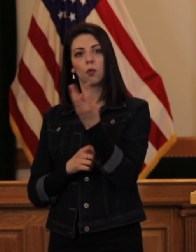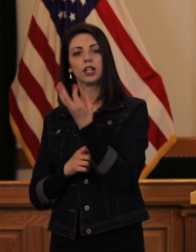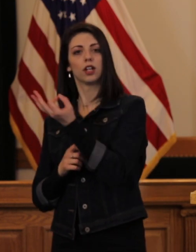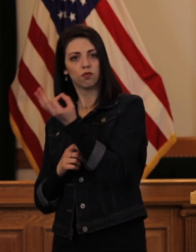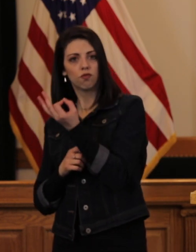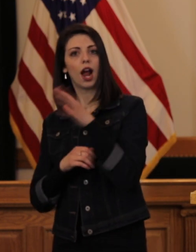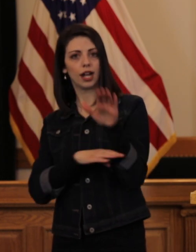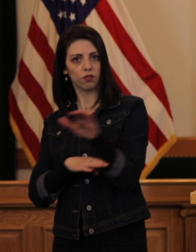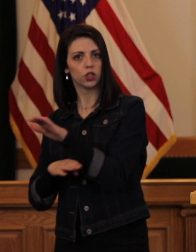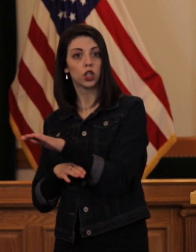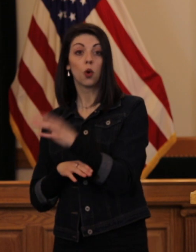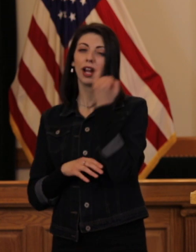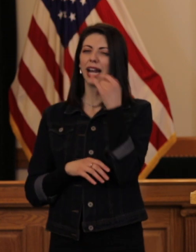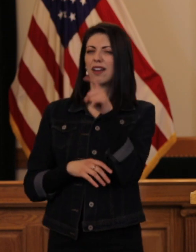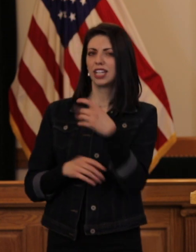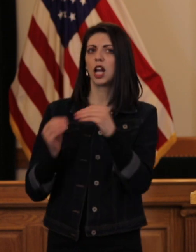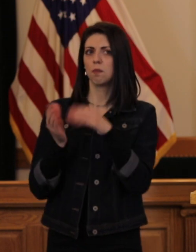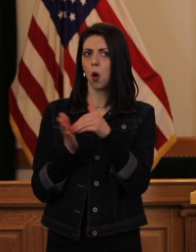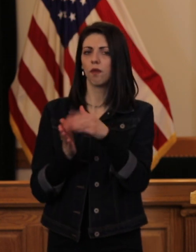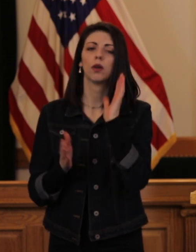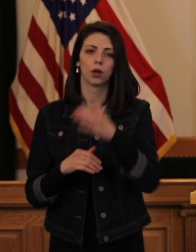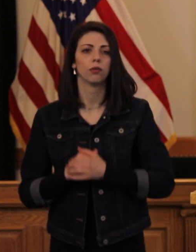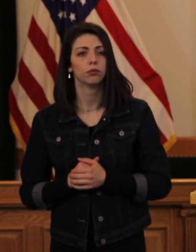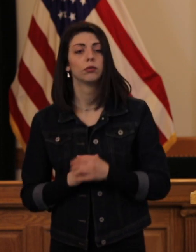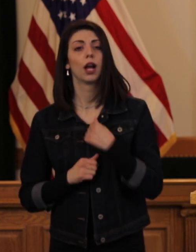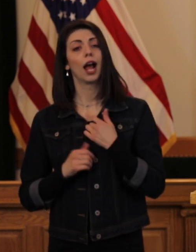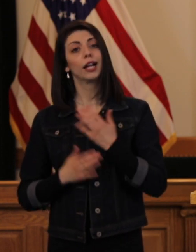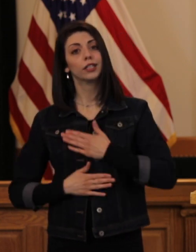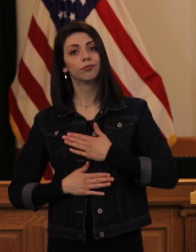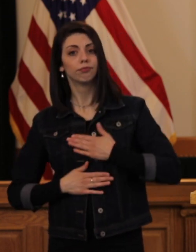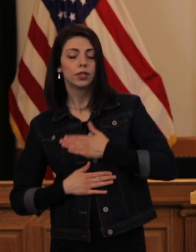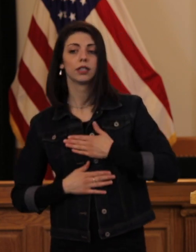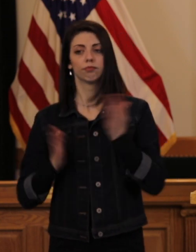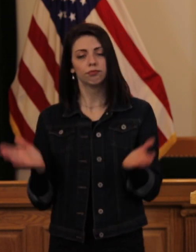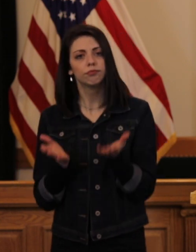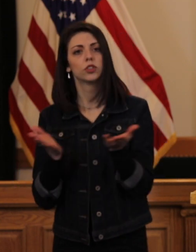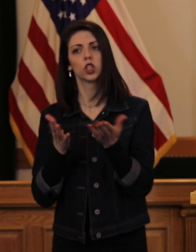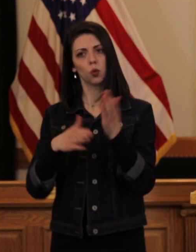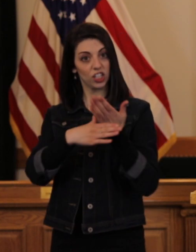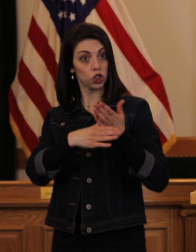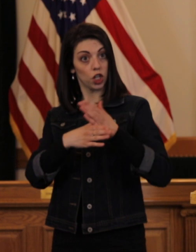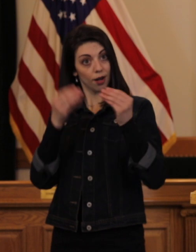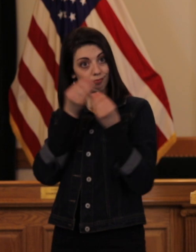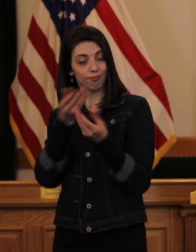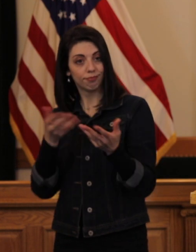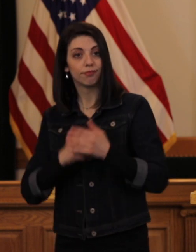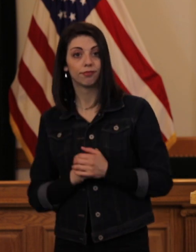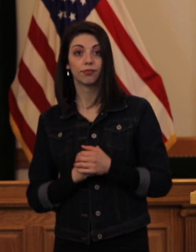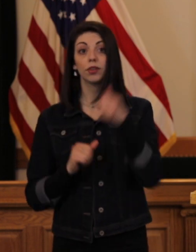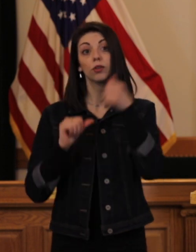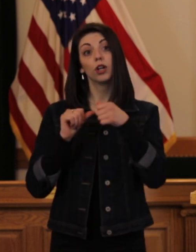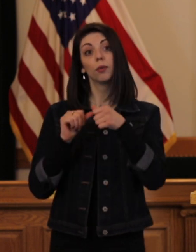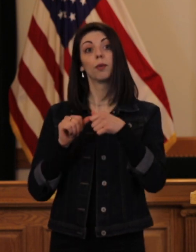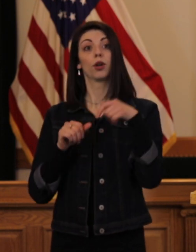needed. I encourage you to please share this information with your friends and family. I want to remind everyone that the Health Department's